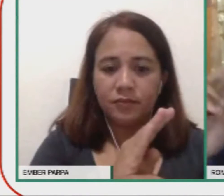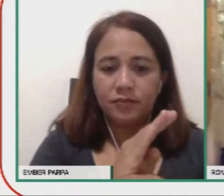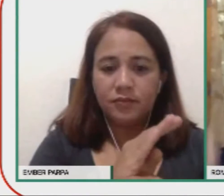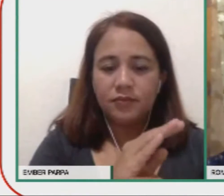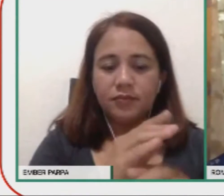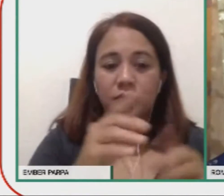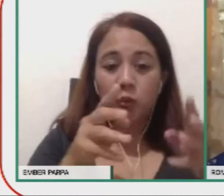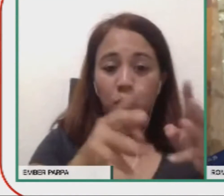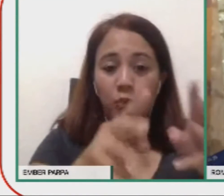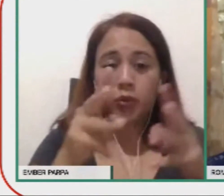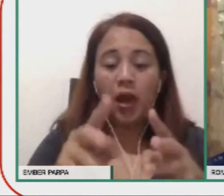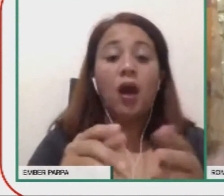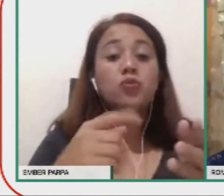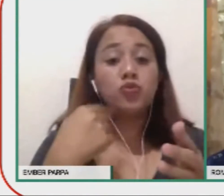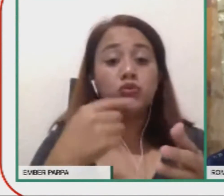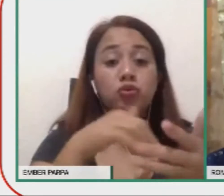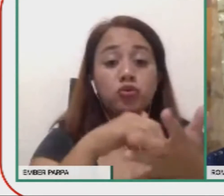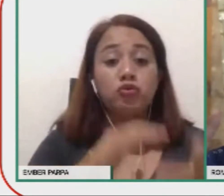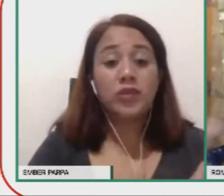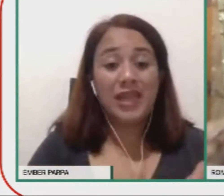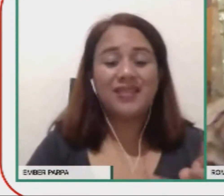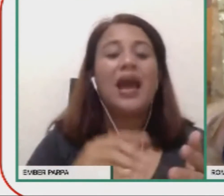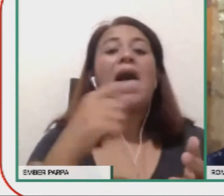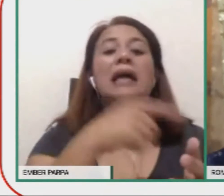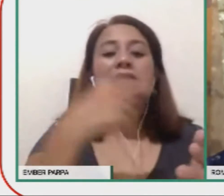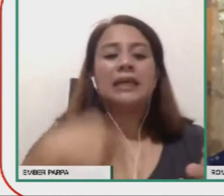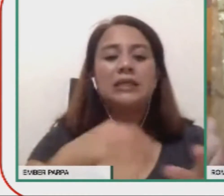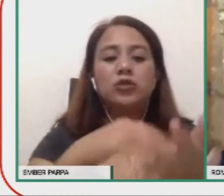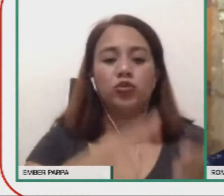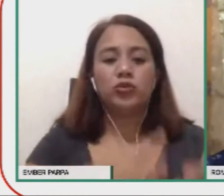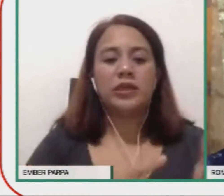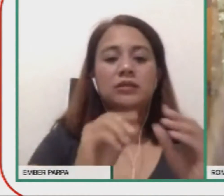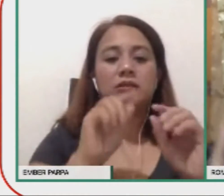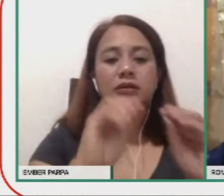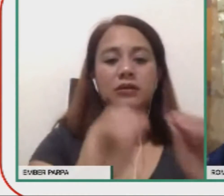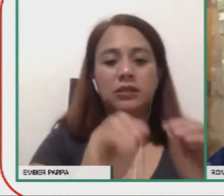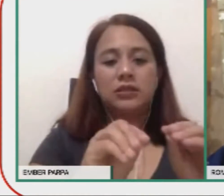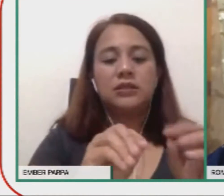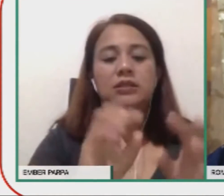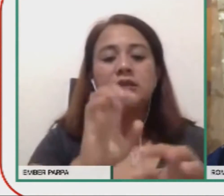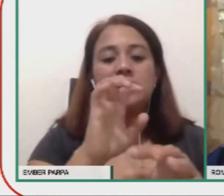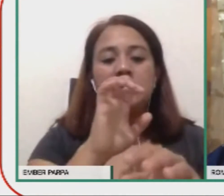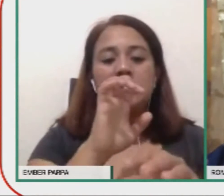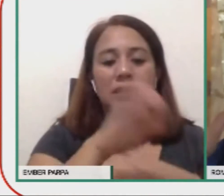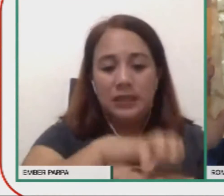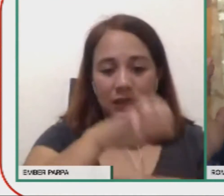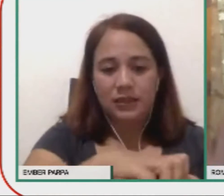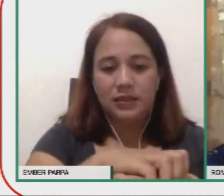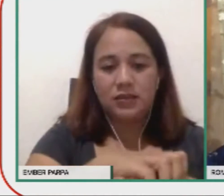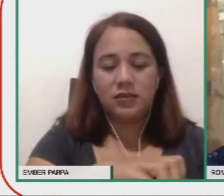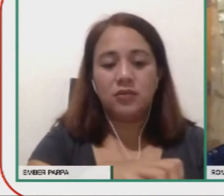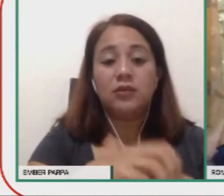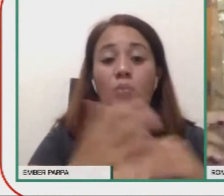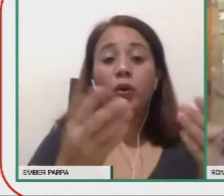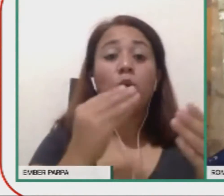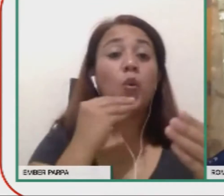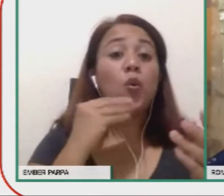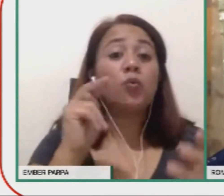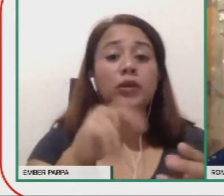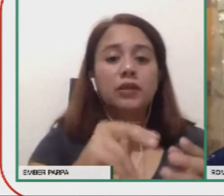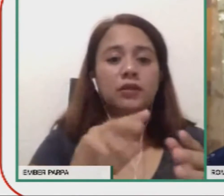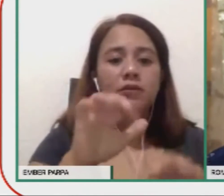are Chinese students. We teach English for 5-1 Talk. So online, home-based. All I need is a computer,